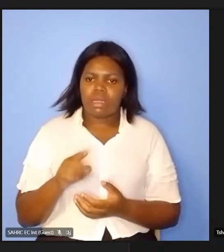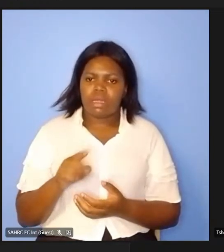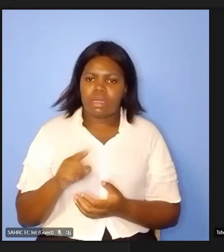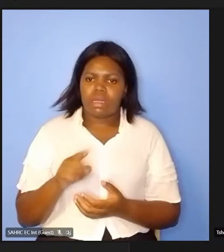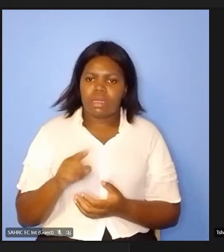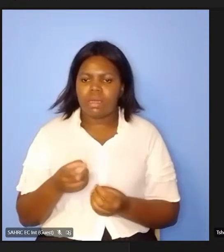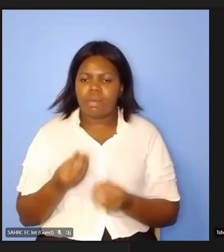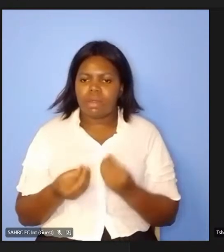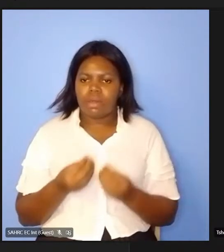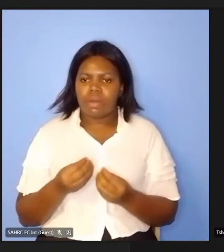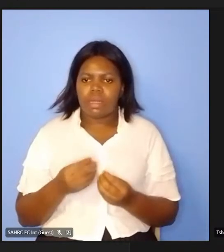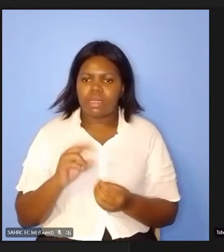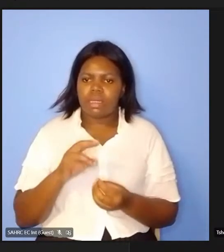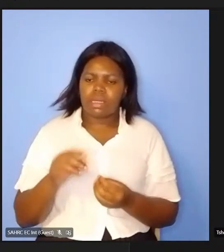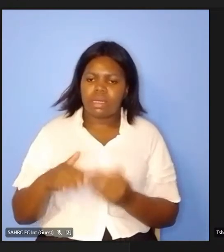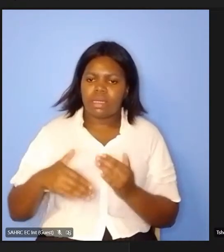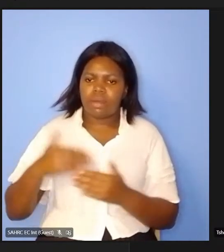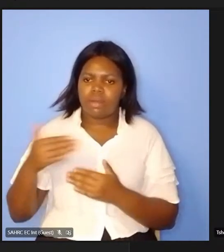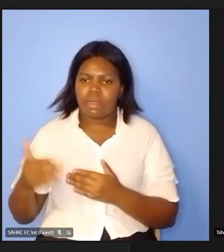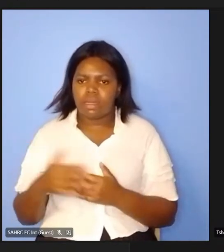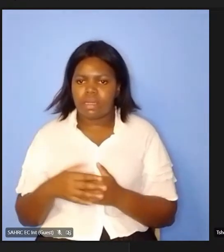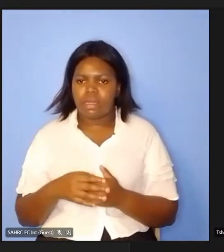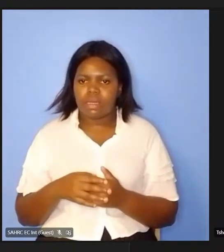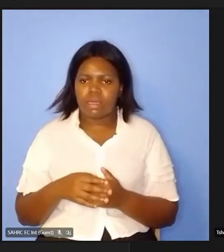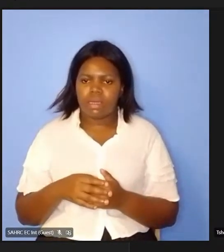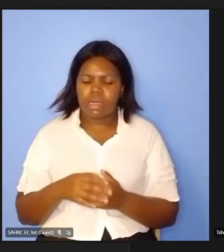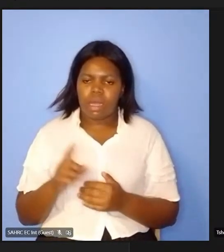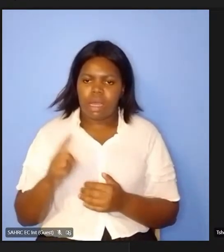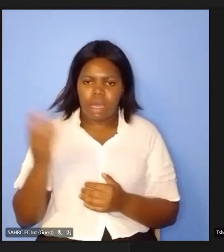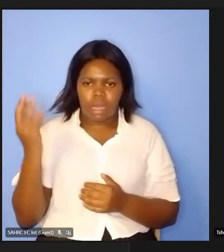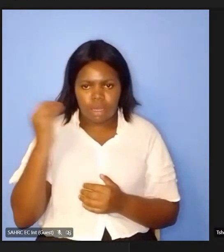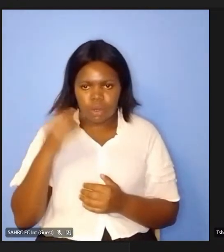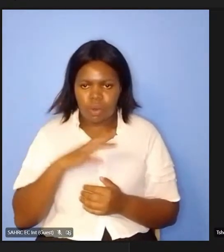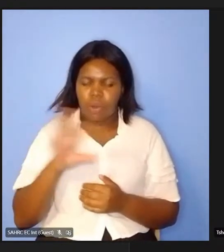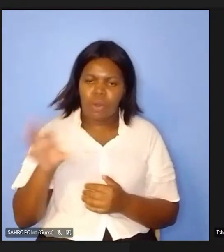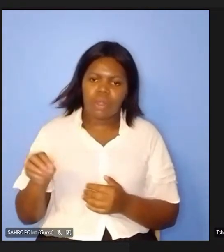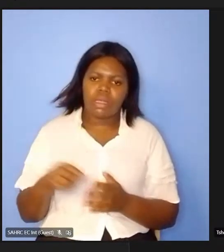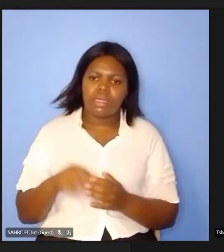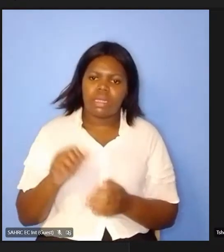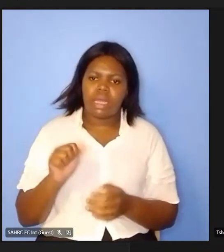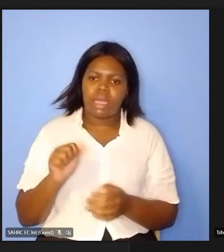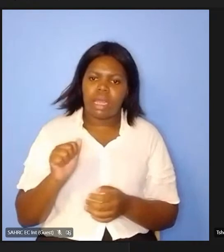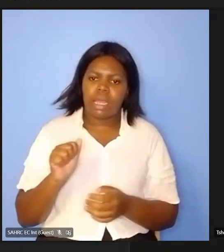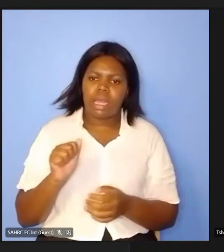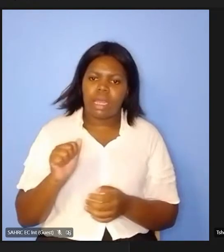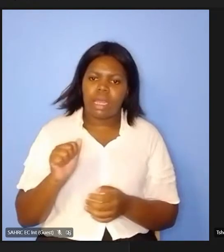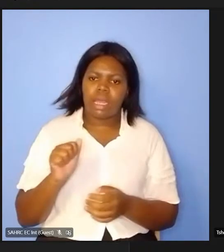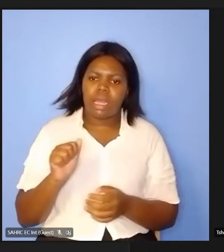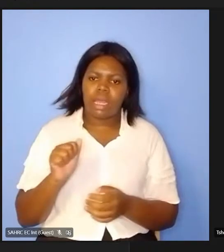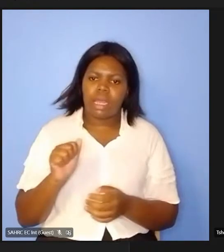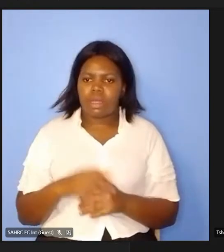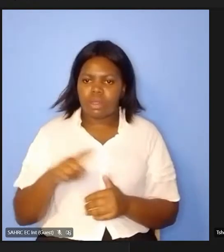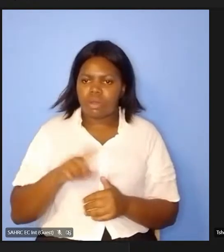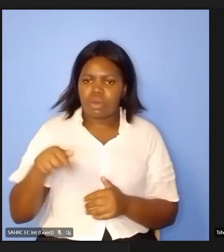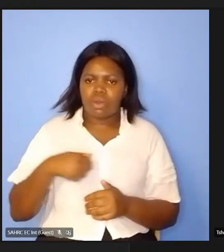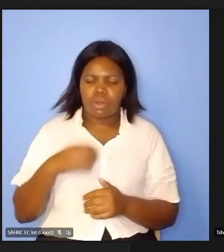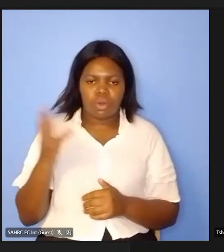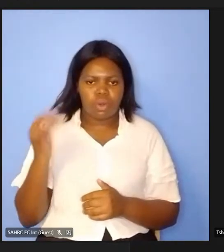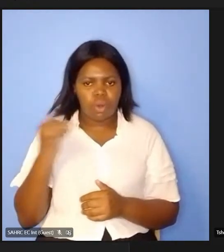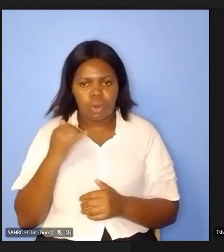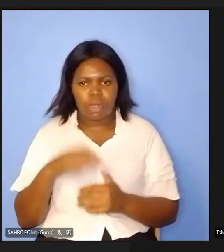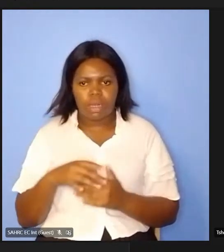or something else, I agree with you. Often, I know a lot of academics sometimes say we shouldn't even call them LGBTI rights